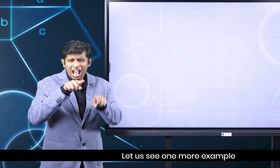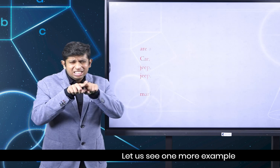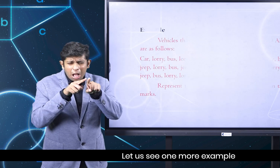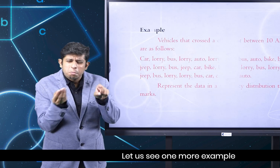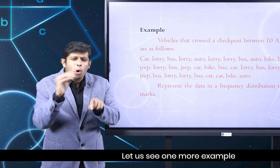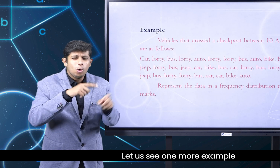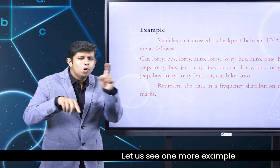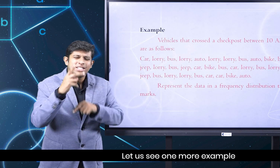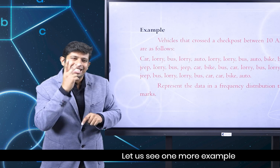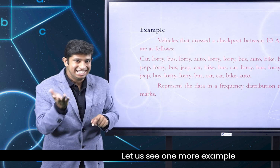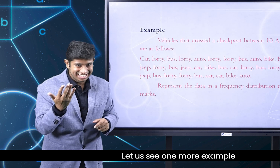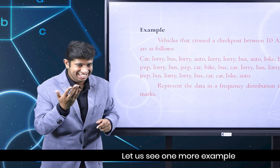Let us see one more example.